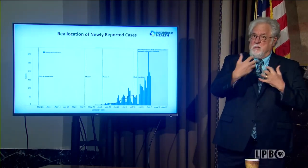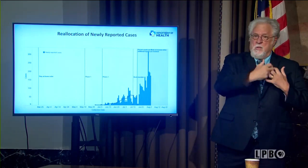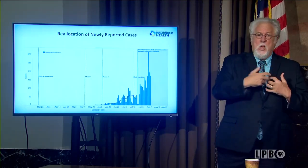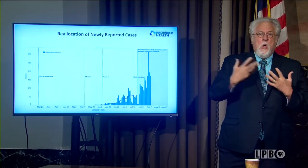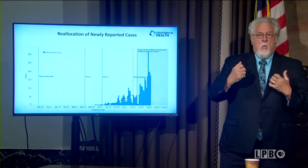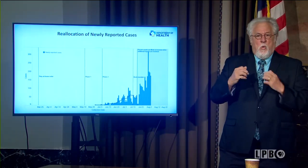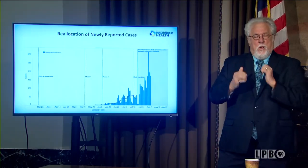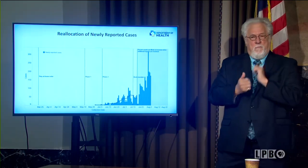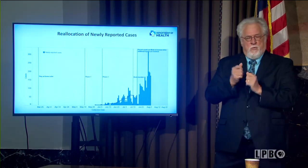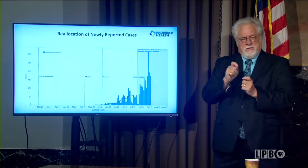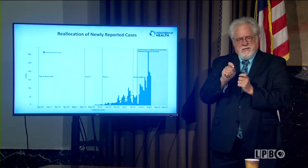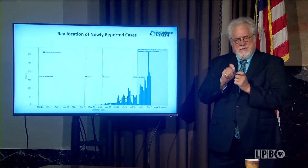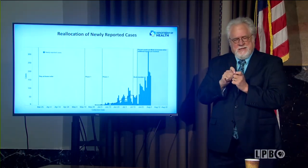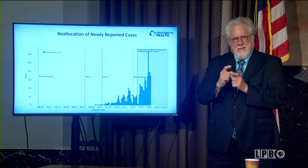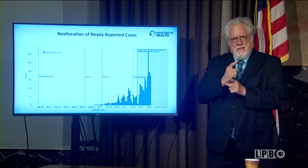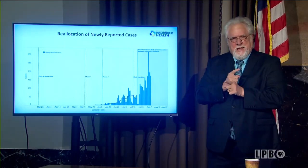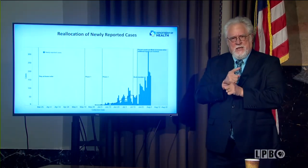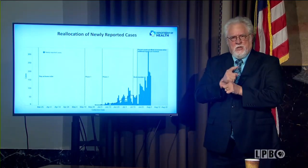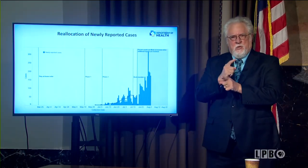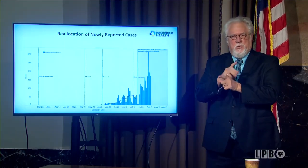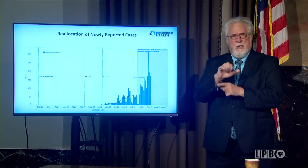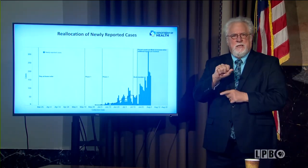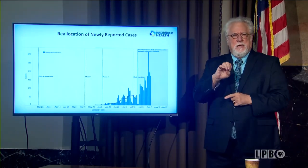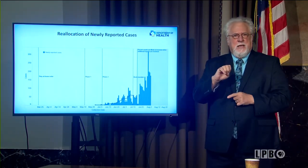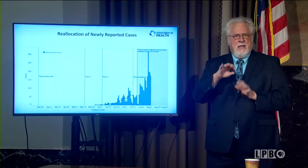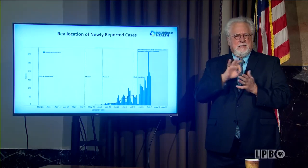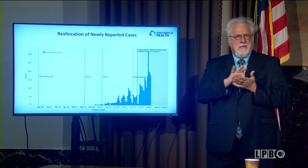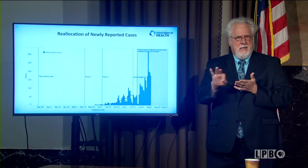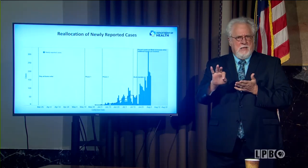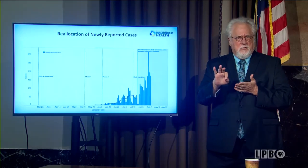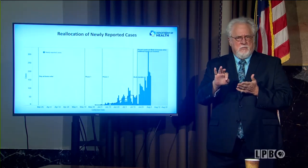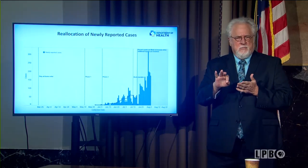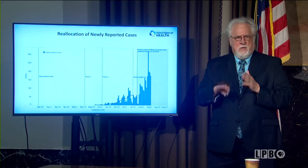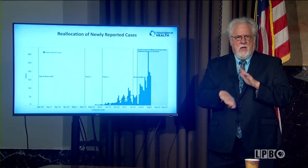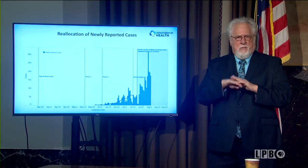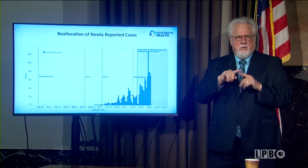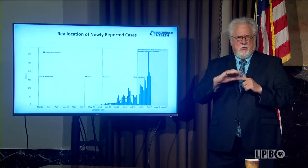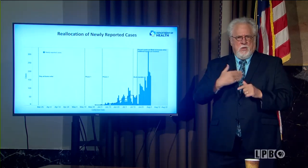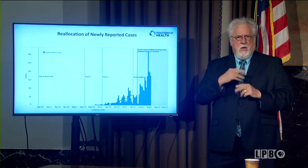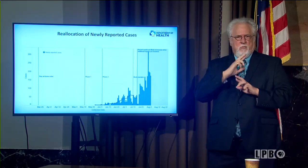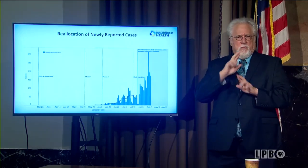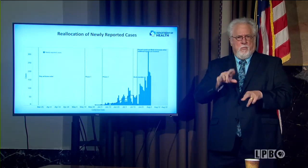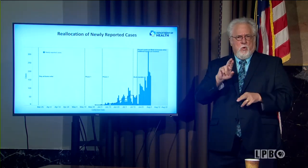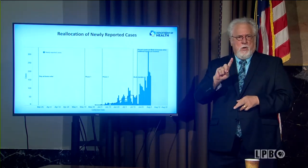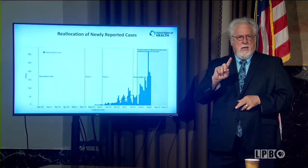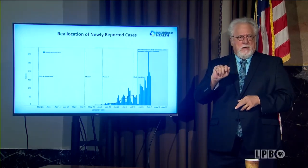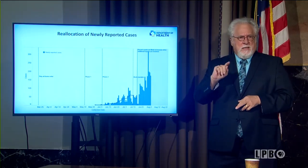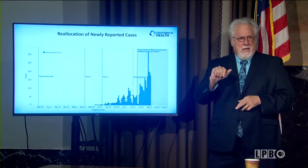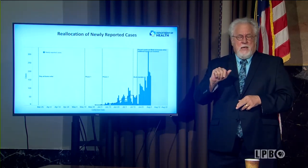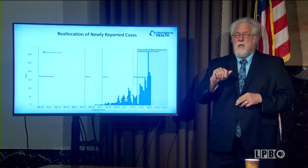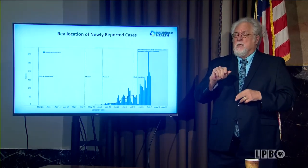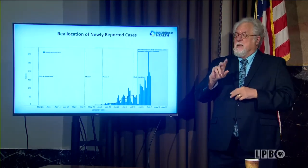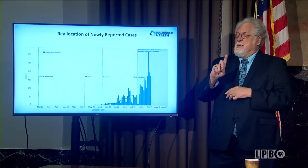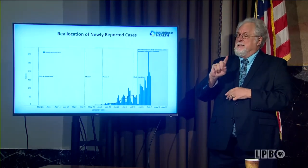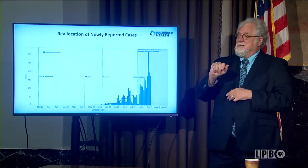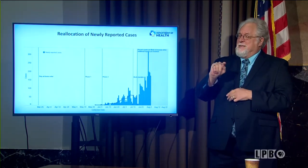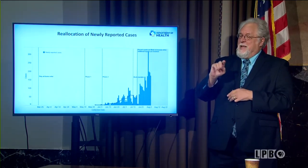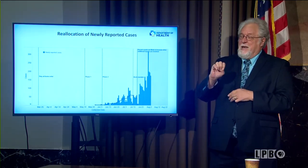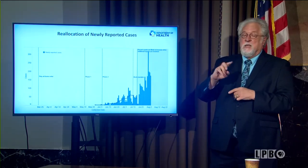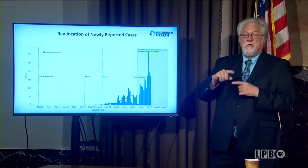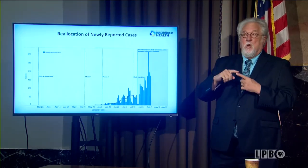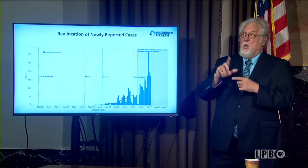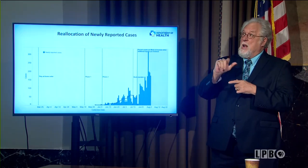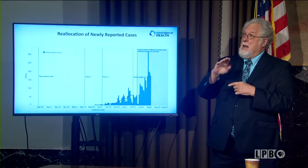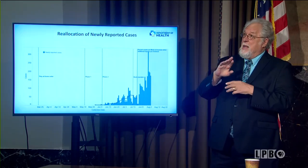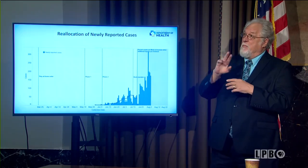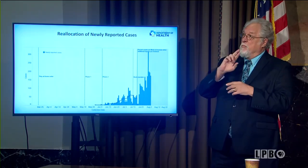want the most accurate case count that we have in the state up to the date that we report it. And so when we get a lab bringing in old lab